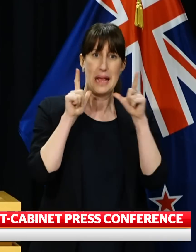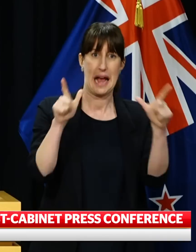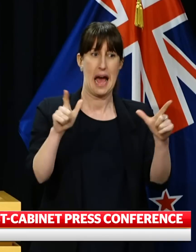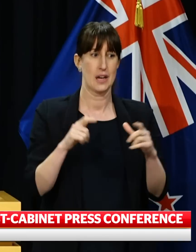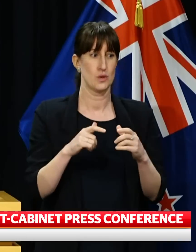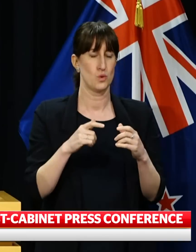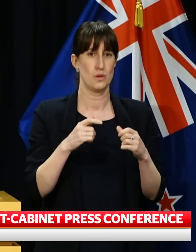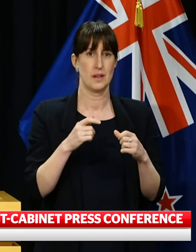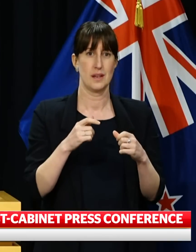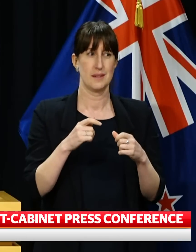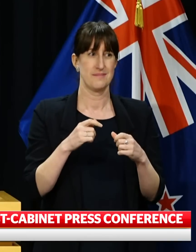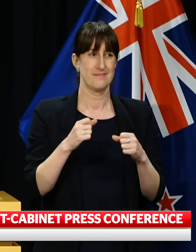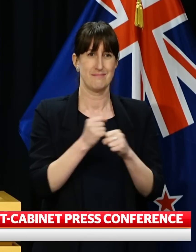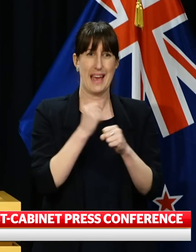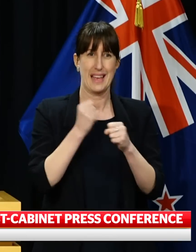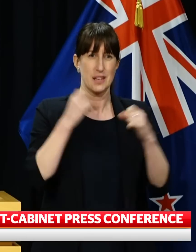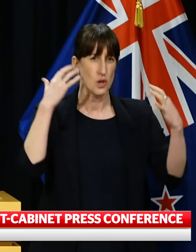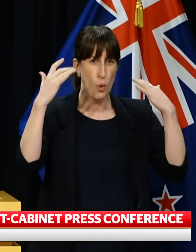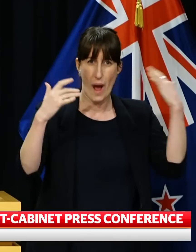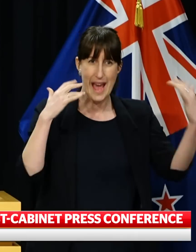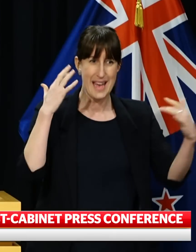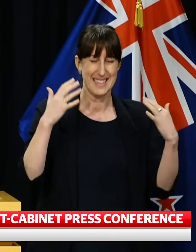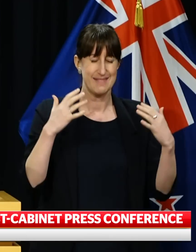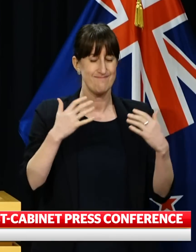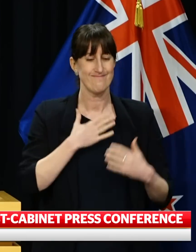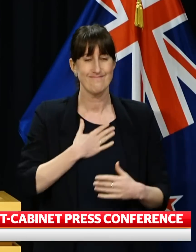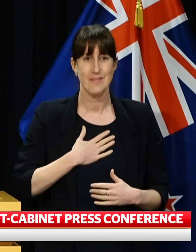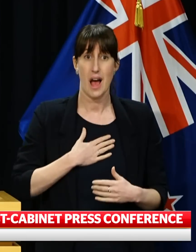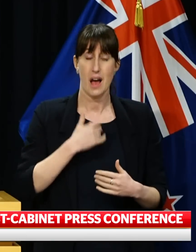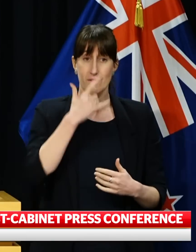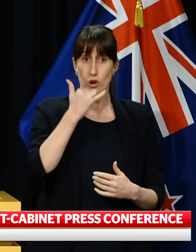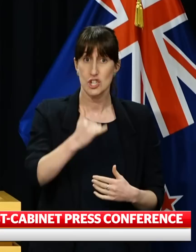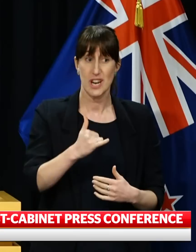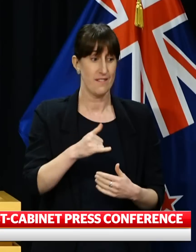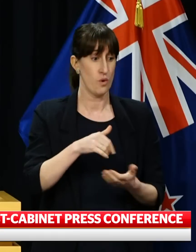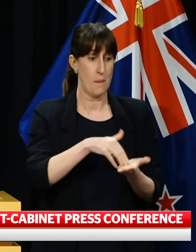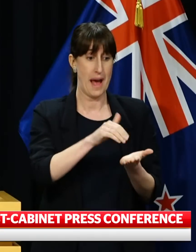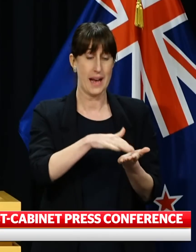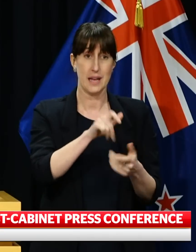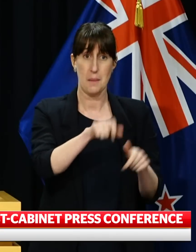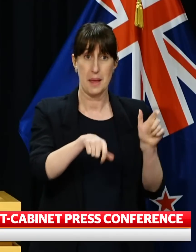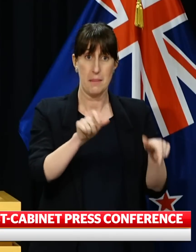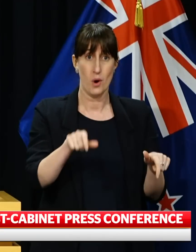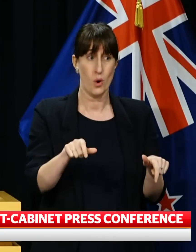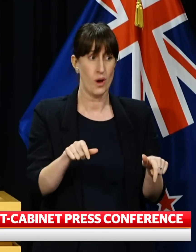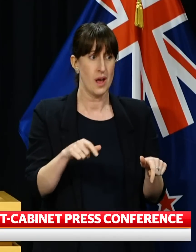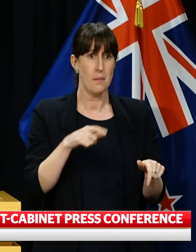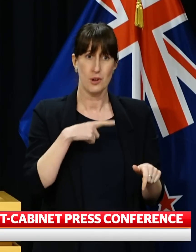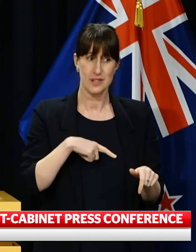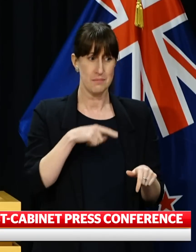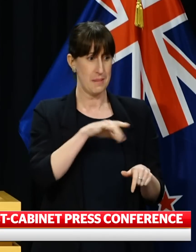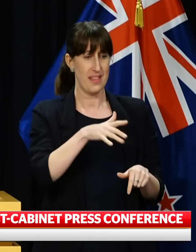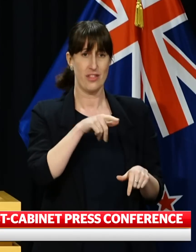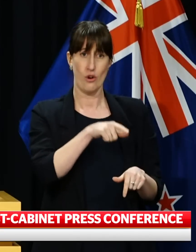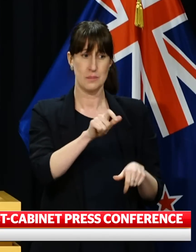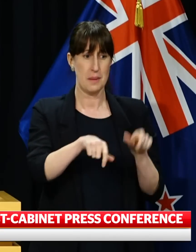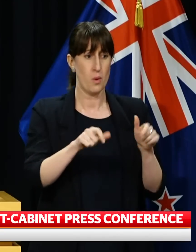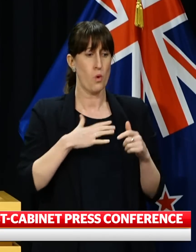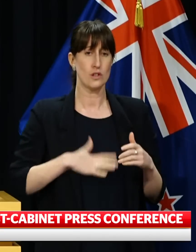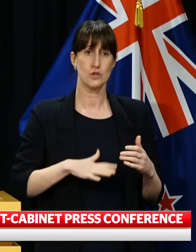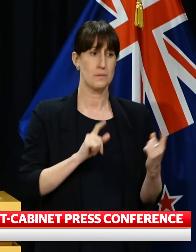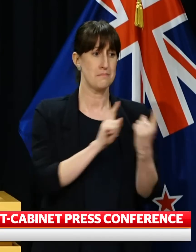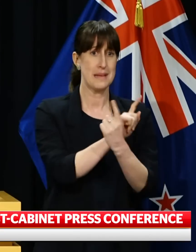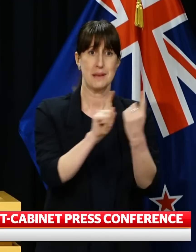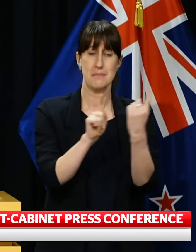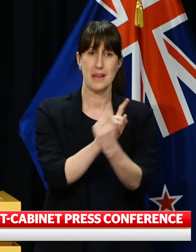I think that was really unfortunate for the people who were at the markets who otherwise would have had the opportunity to interact with politicians on the campaign trail.